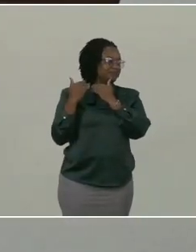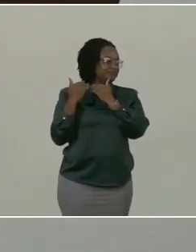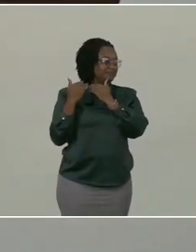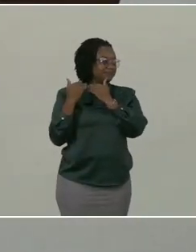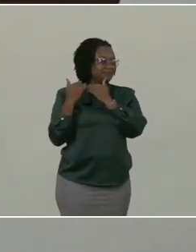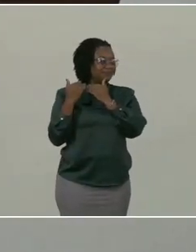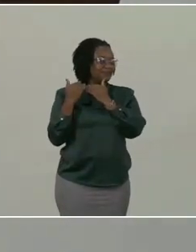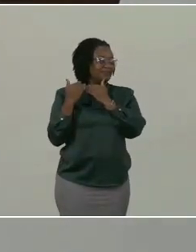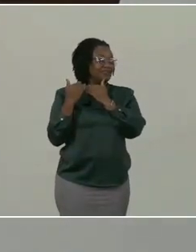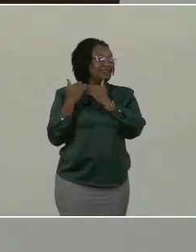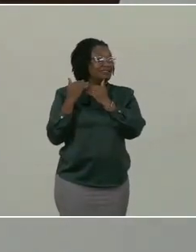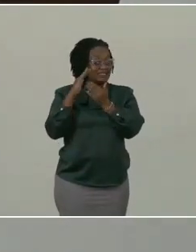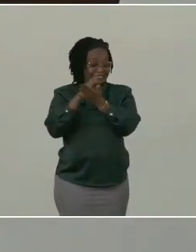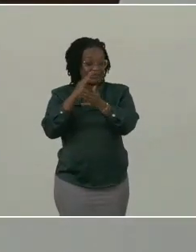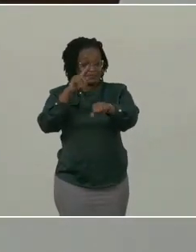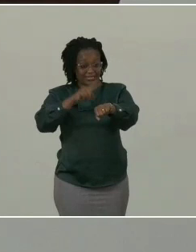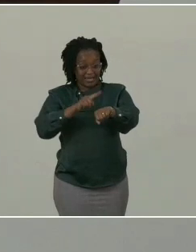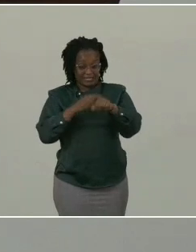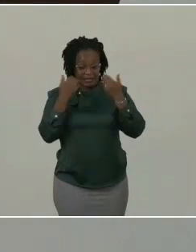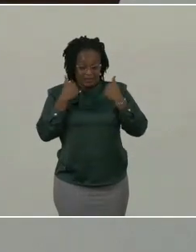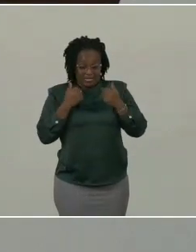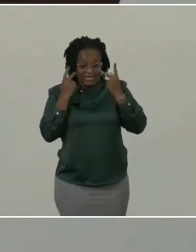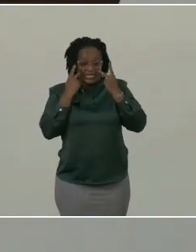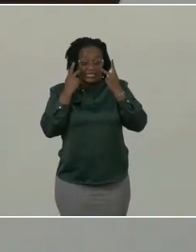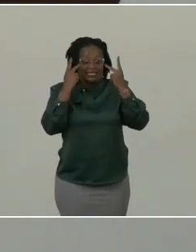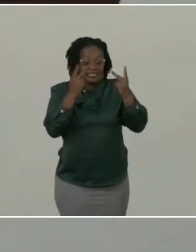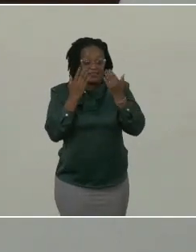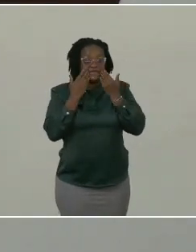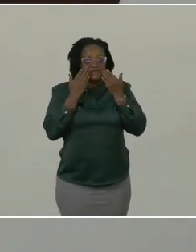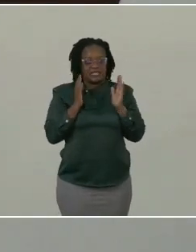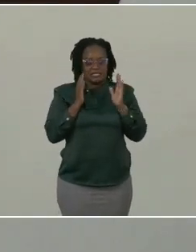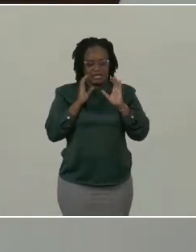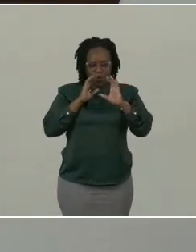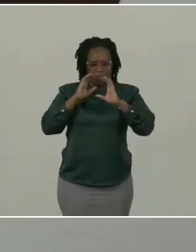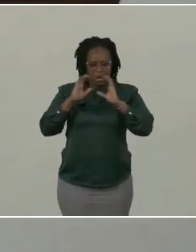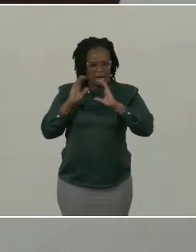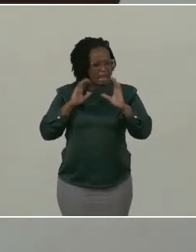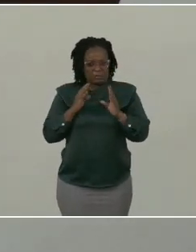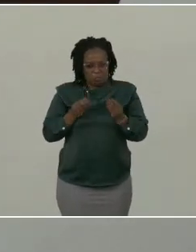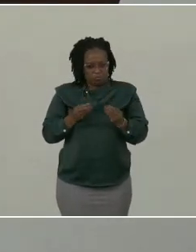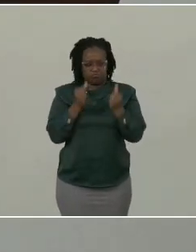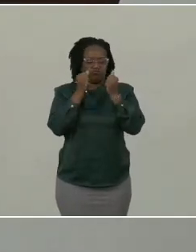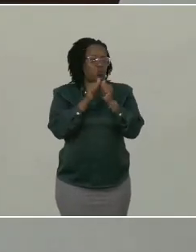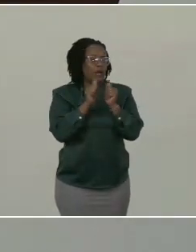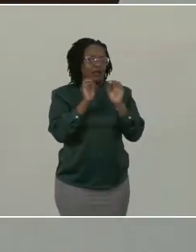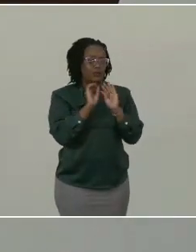And at times I've seen like we don't communicate effectively.